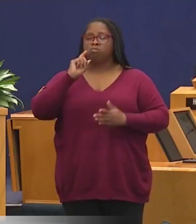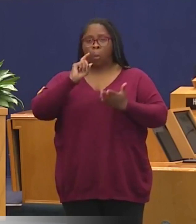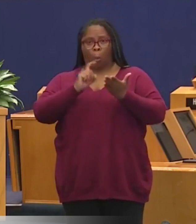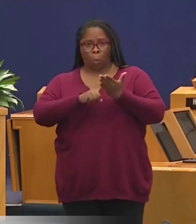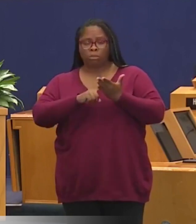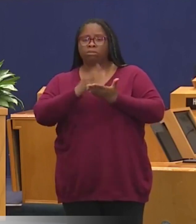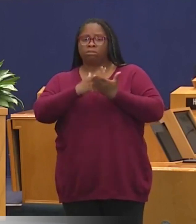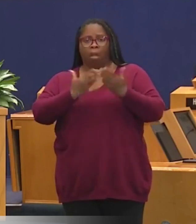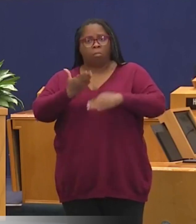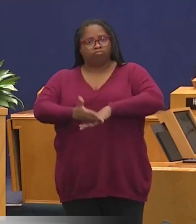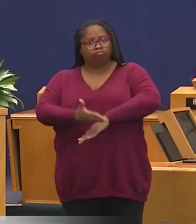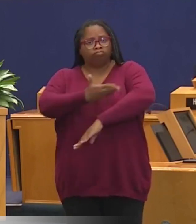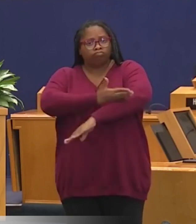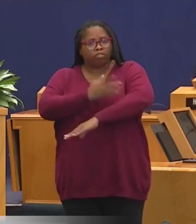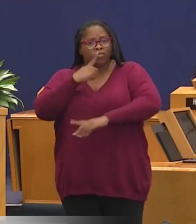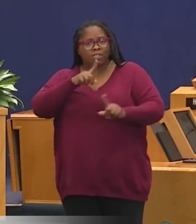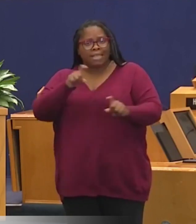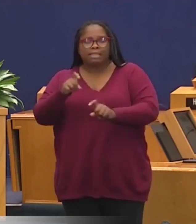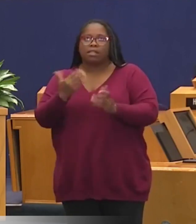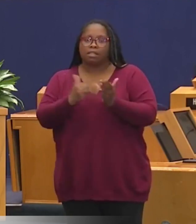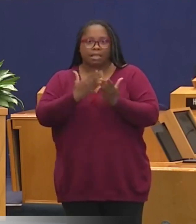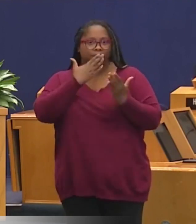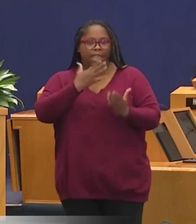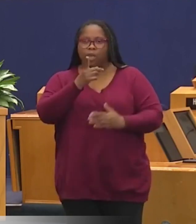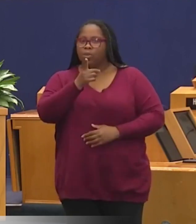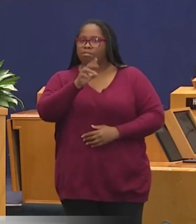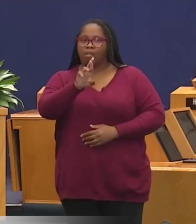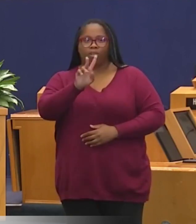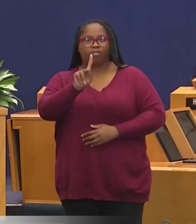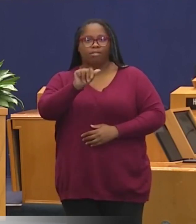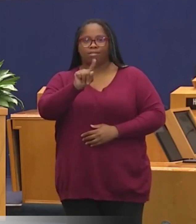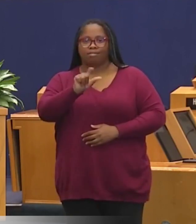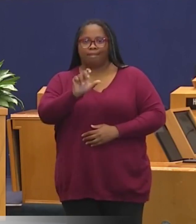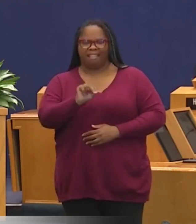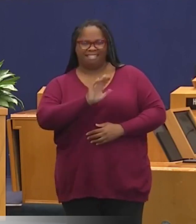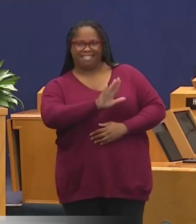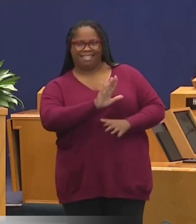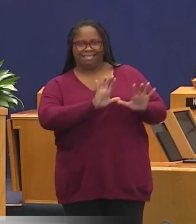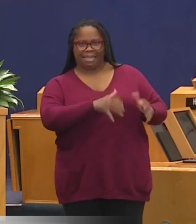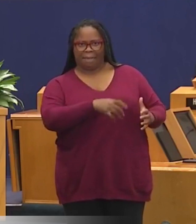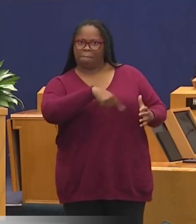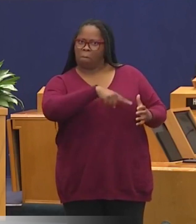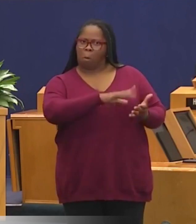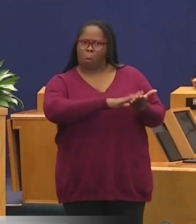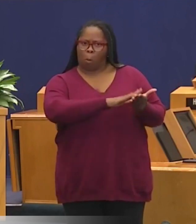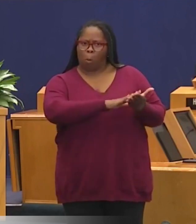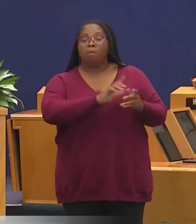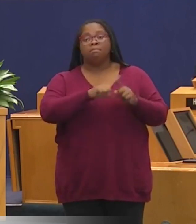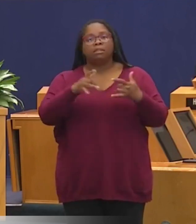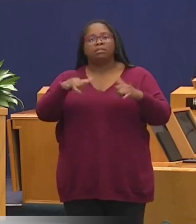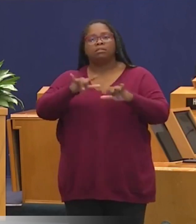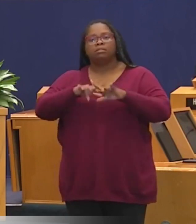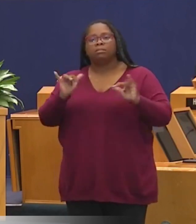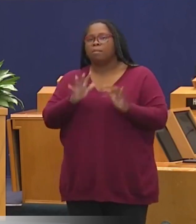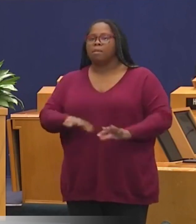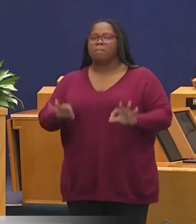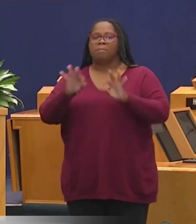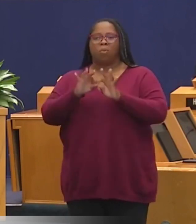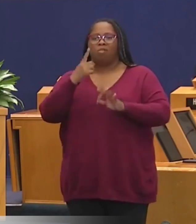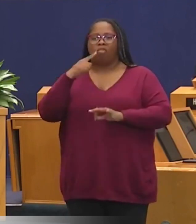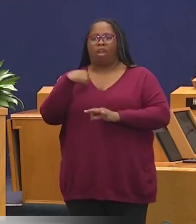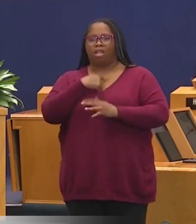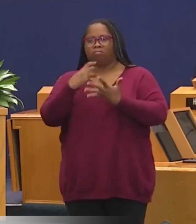I want to again thank Dr. Kazan and his team, but it remains critical that we be able to